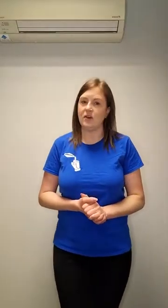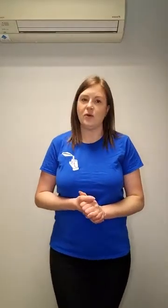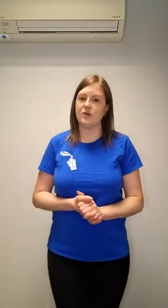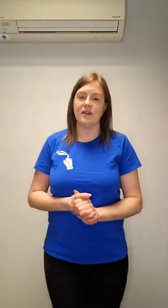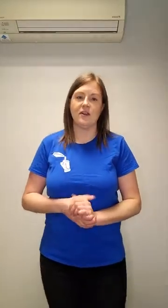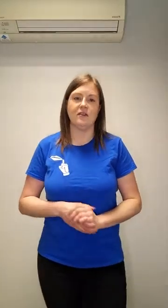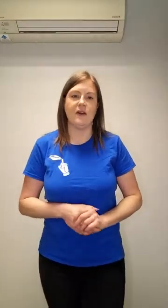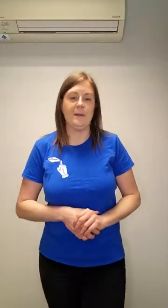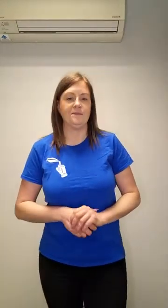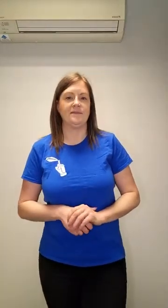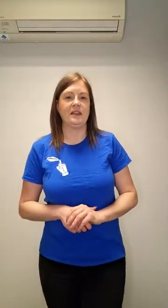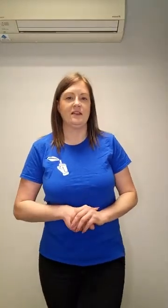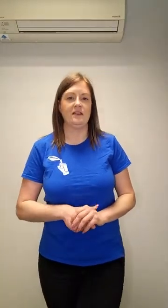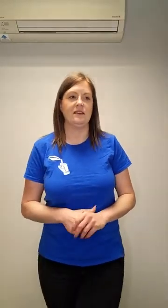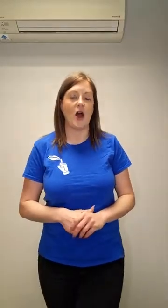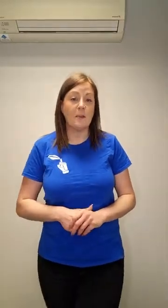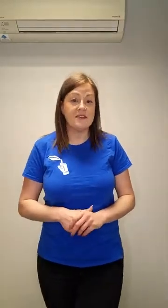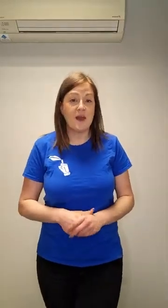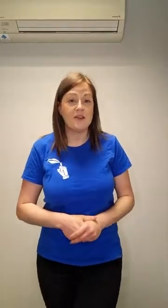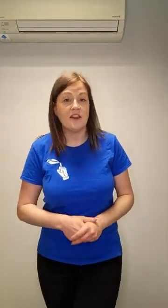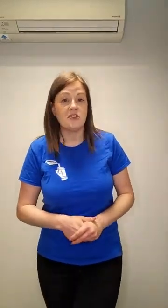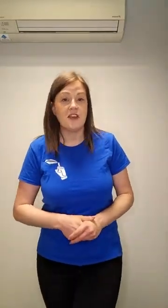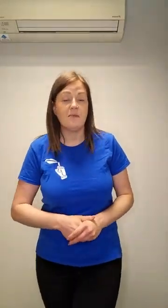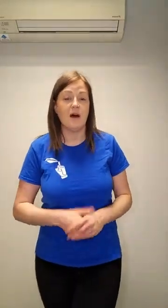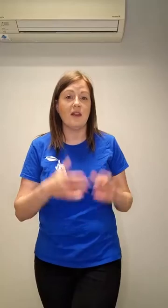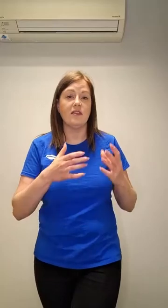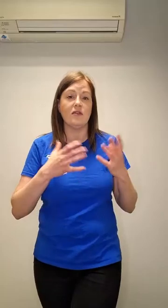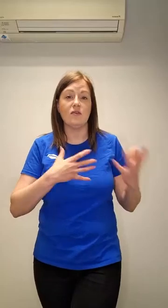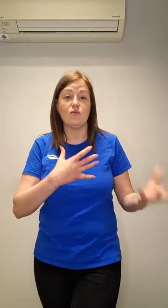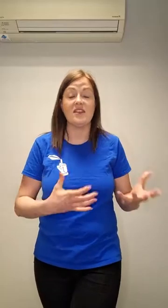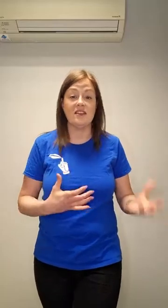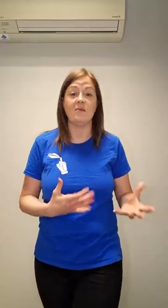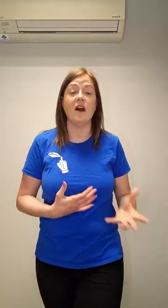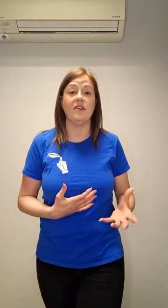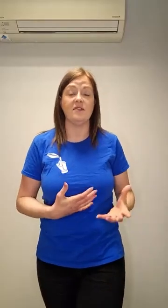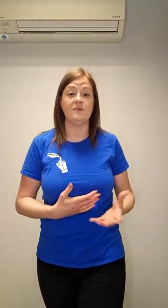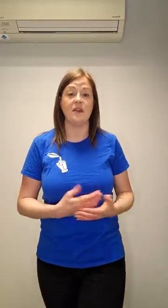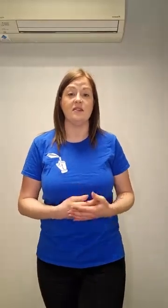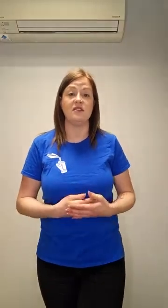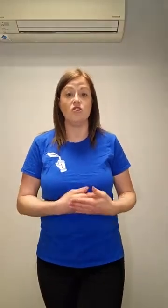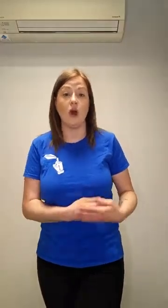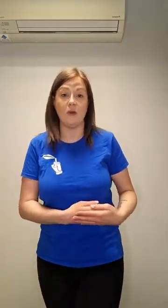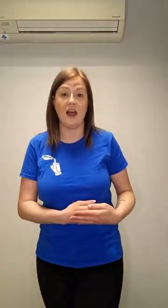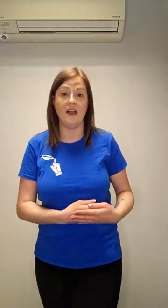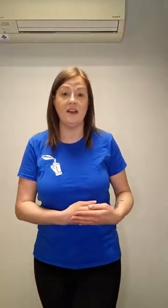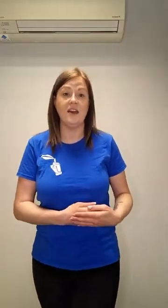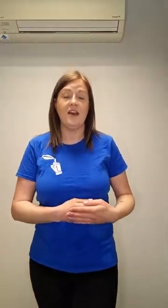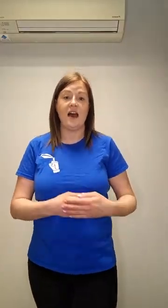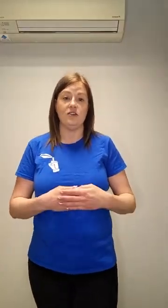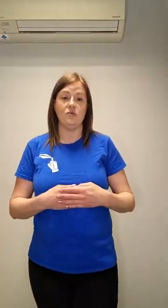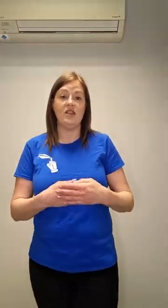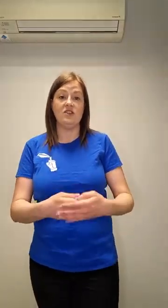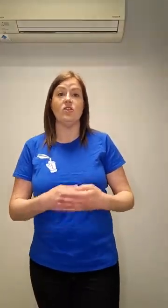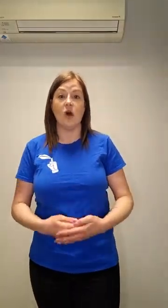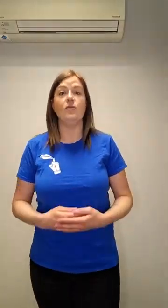that cause a lot of upset potentially, but the reasoning behind them is because it's not okay, and you need to know that